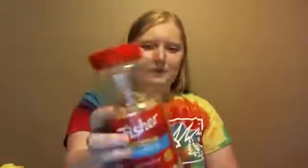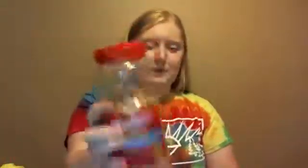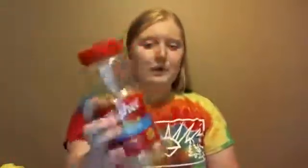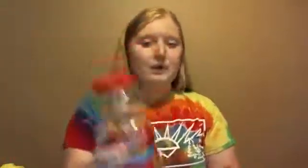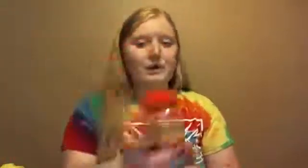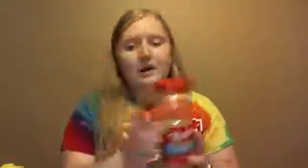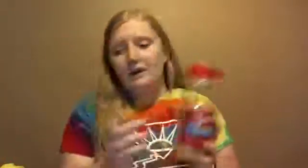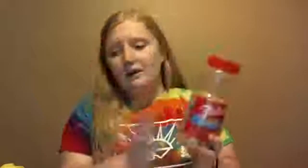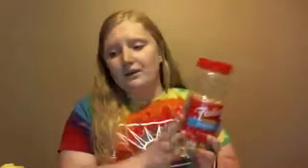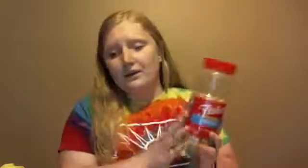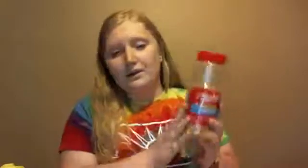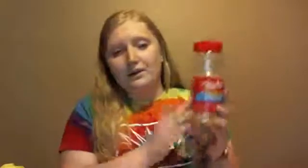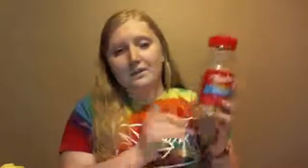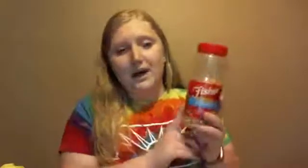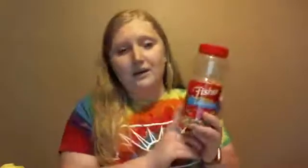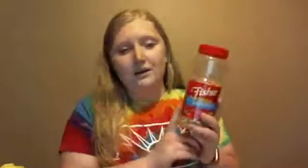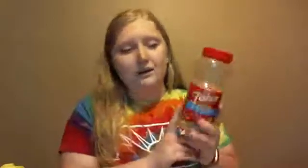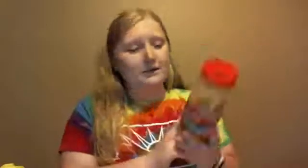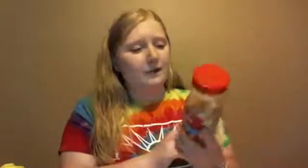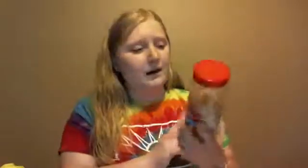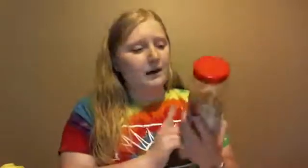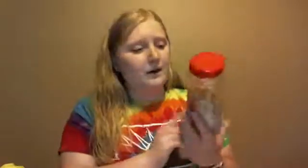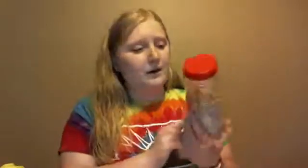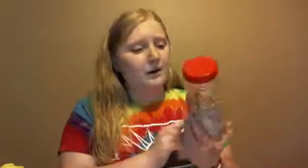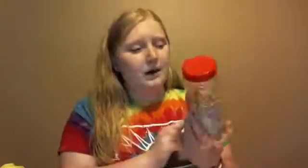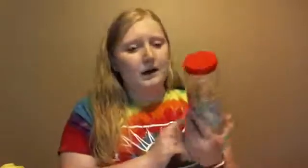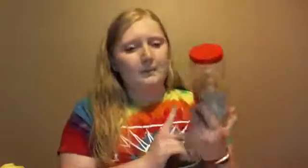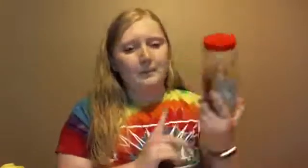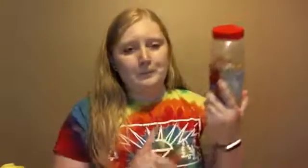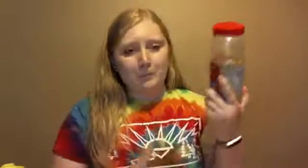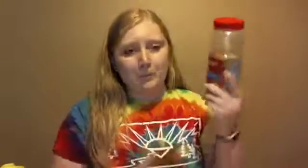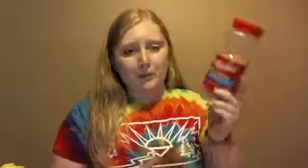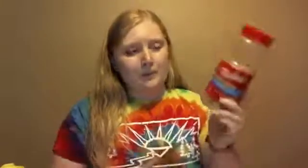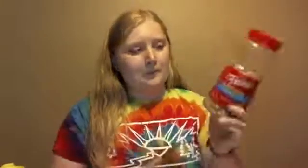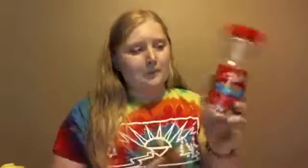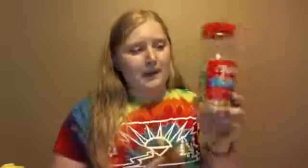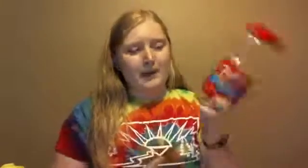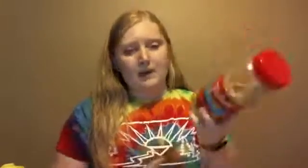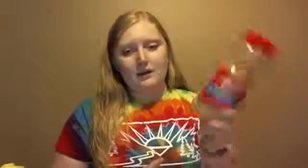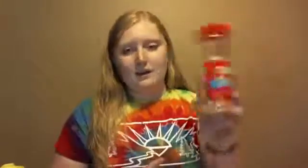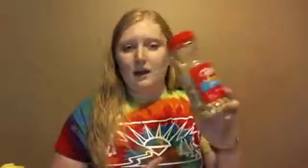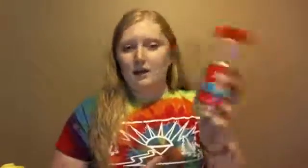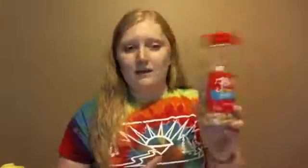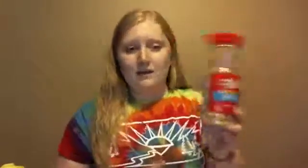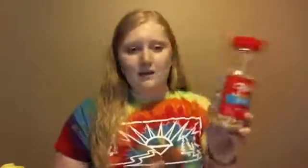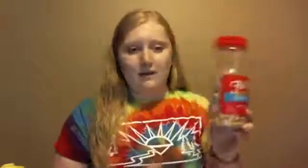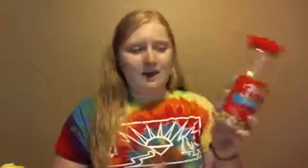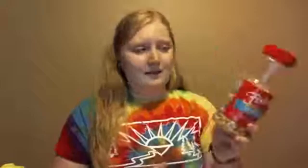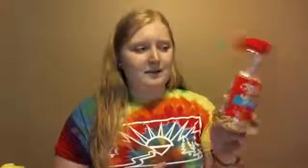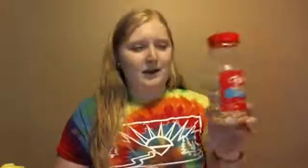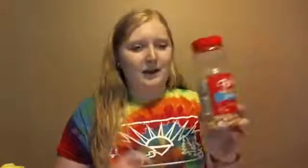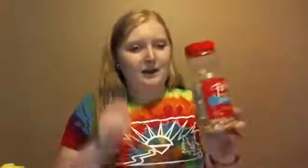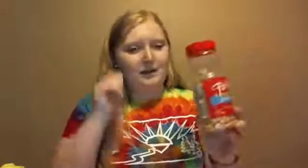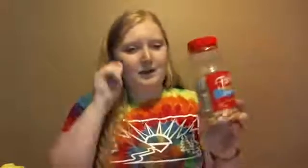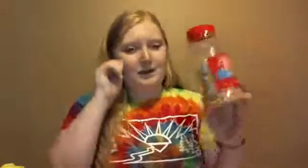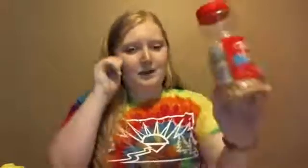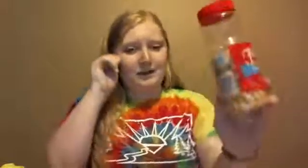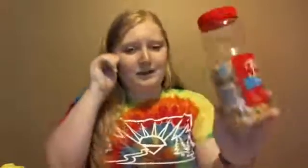So you can also use bottles for your making your color sensory bags as well. So this is